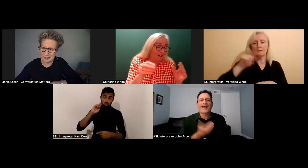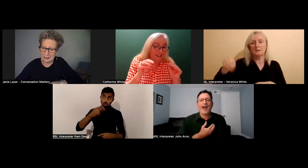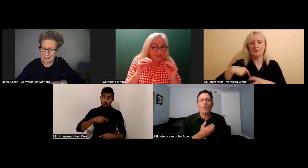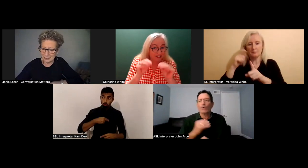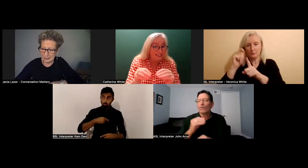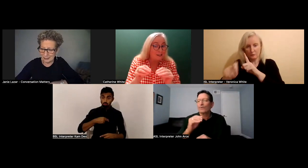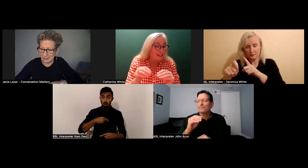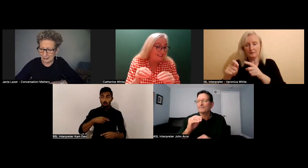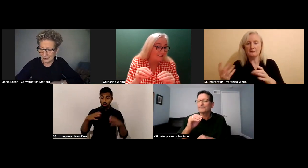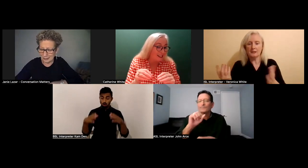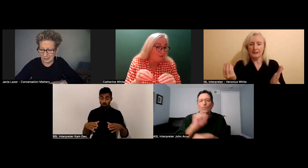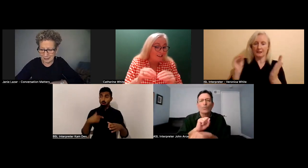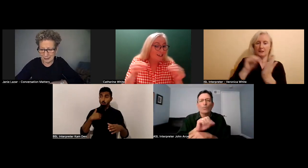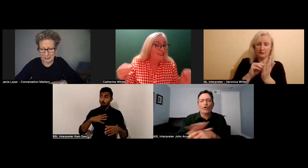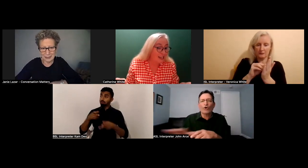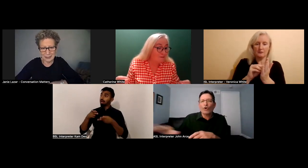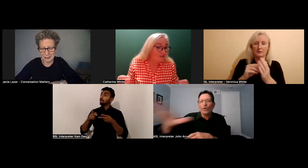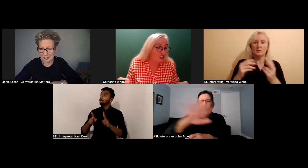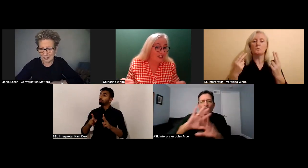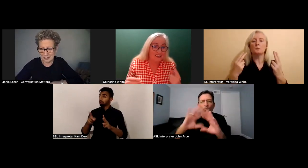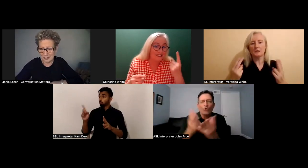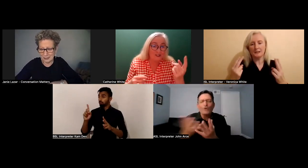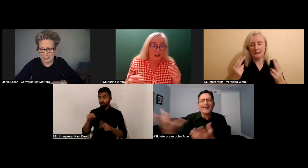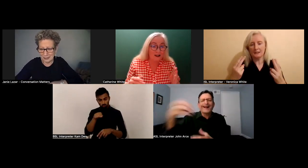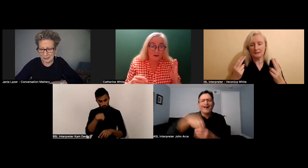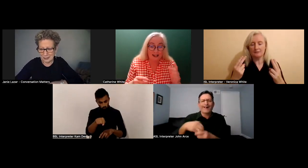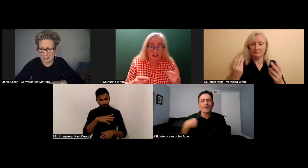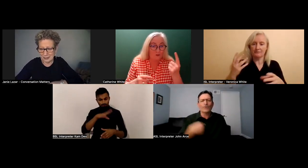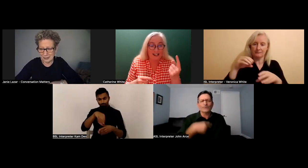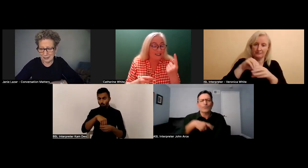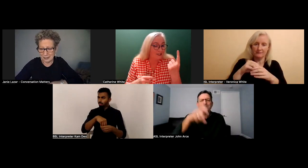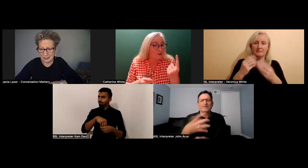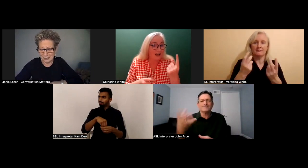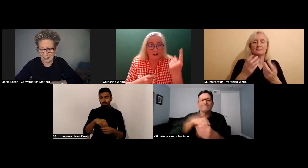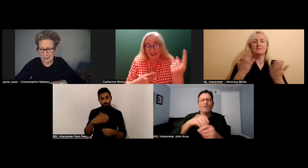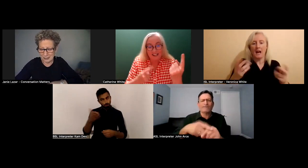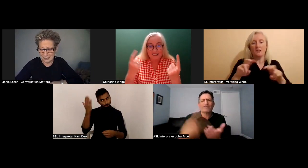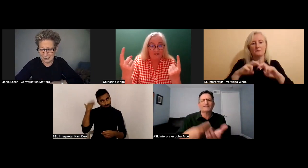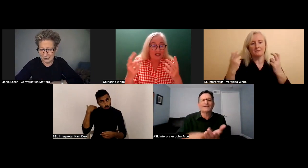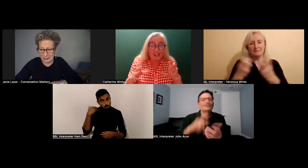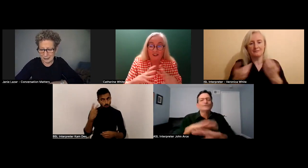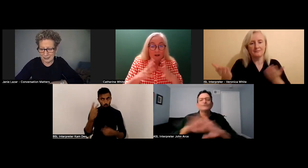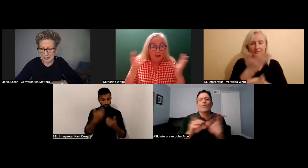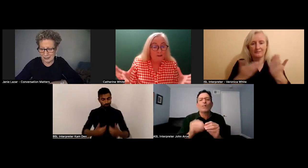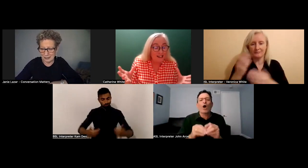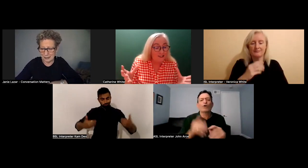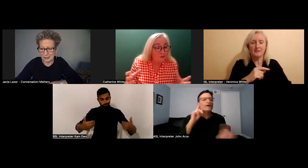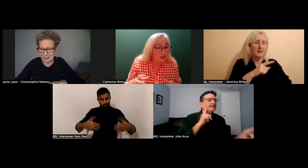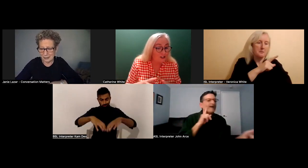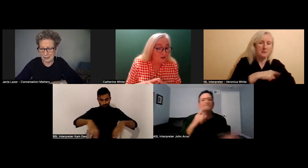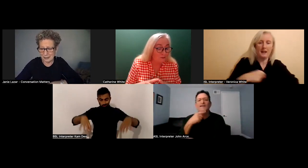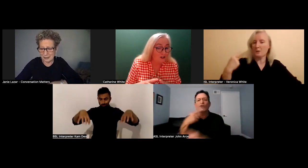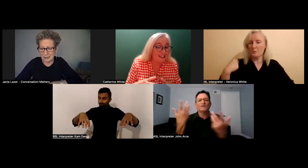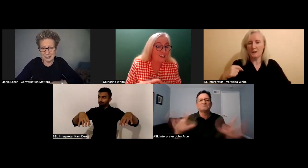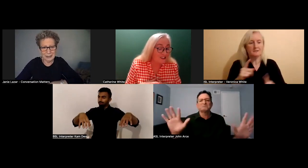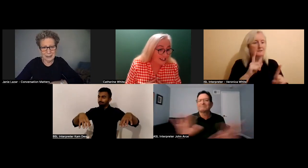us in, because we need to be at the table. Times have changed. It's no longer black and white. It's no longer deaf and hearing, because our